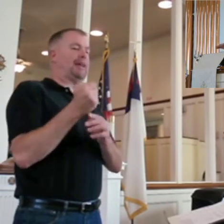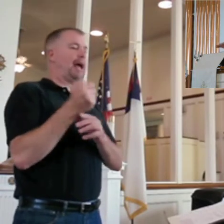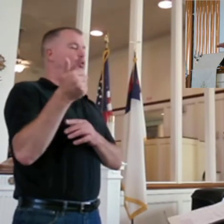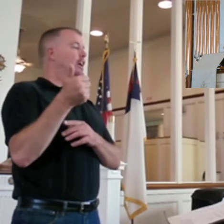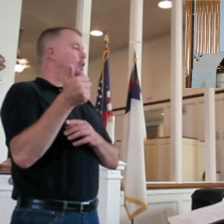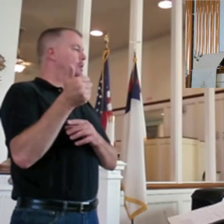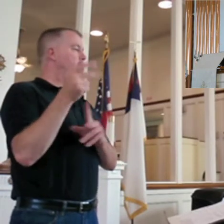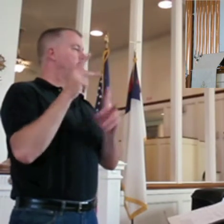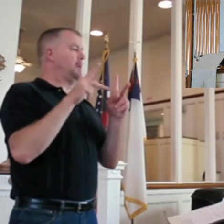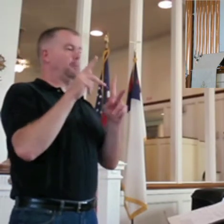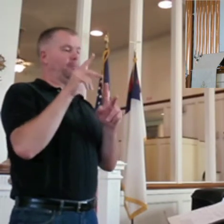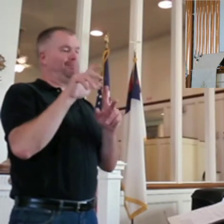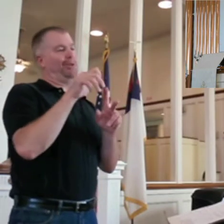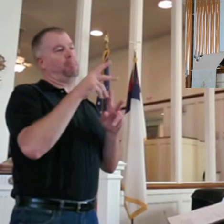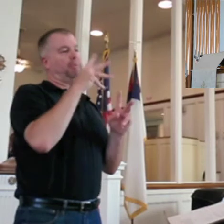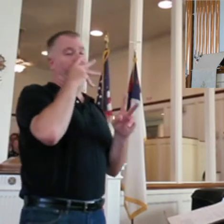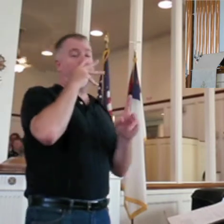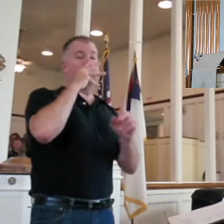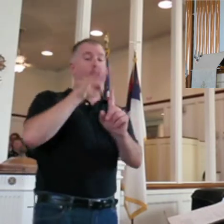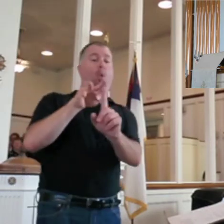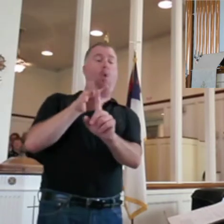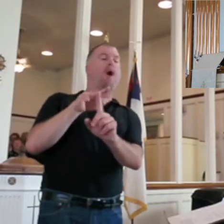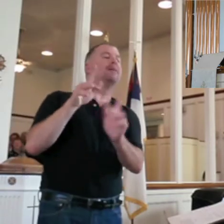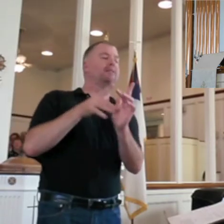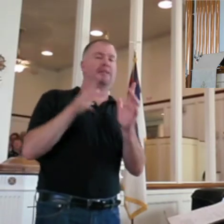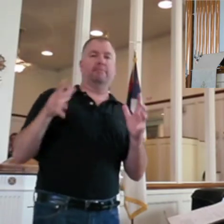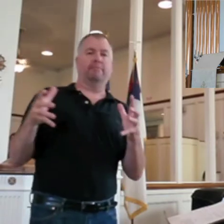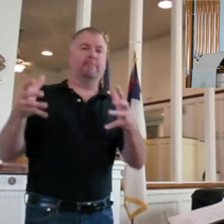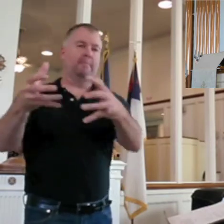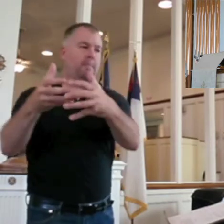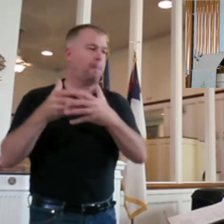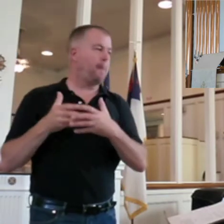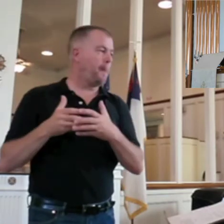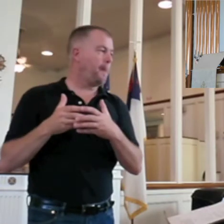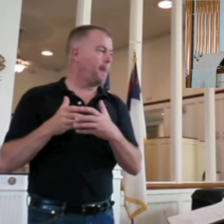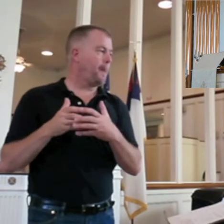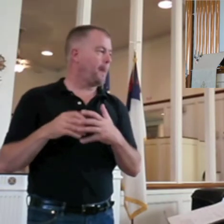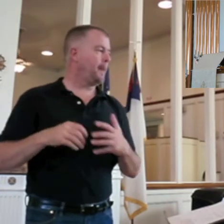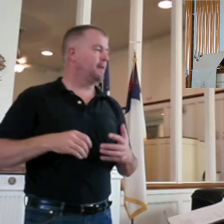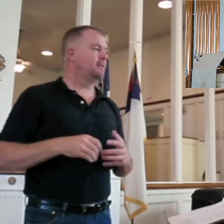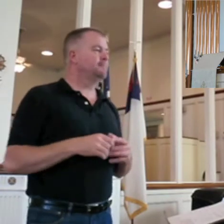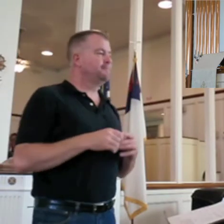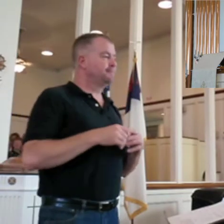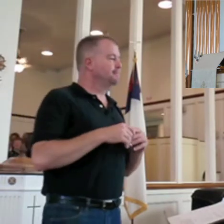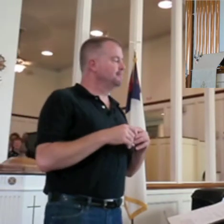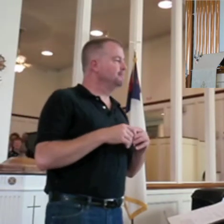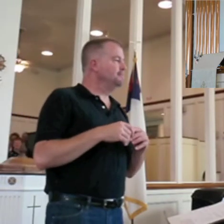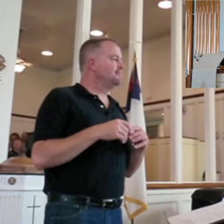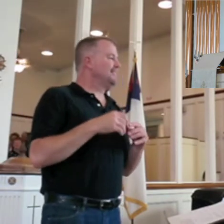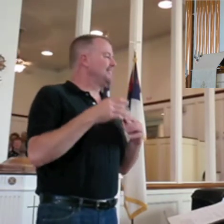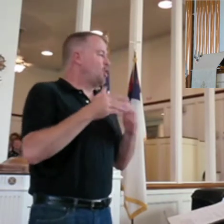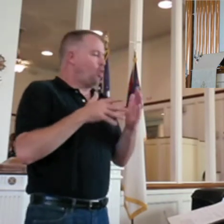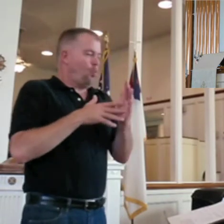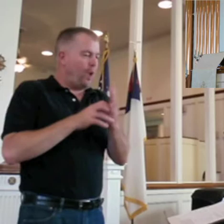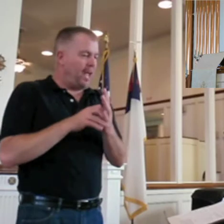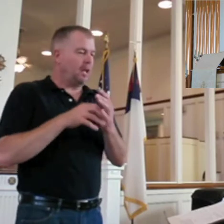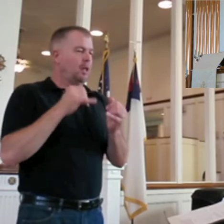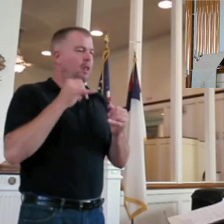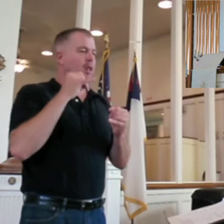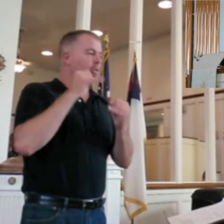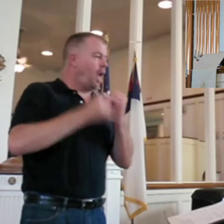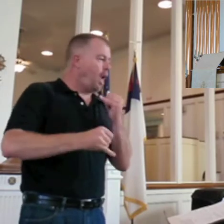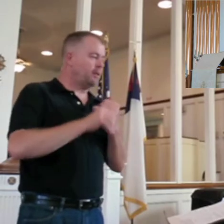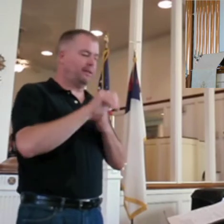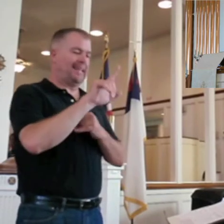who were overlooked, the ones who were least and last, you know? And it